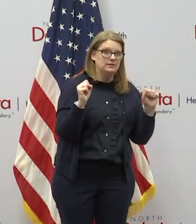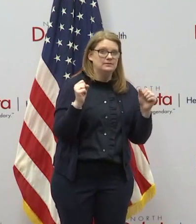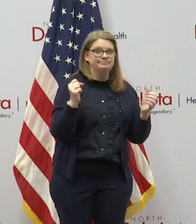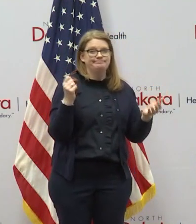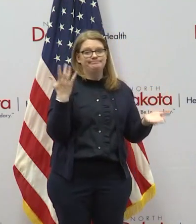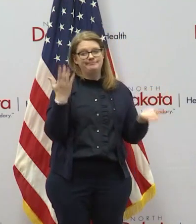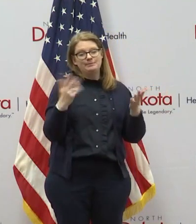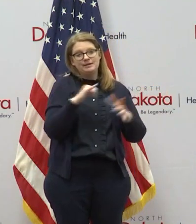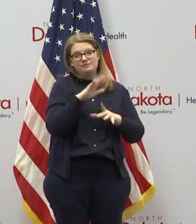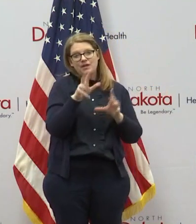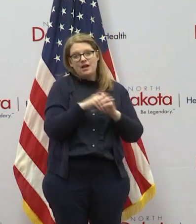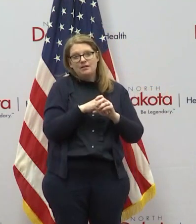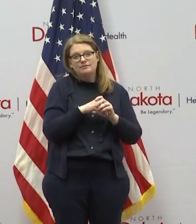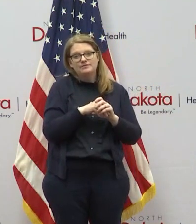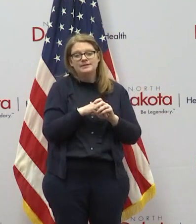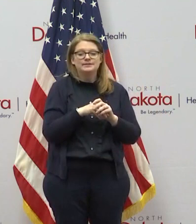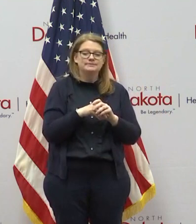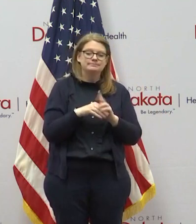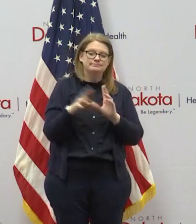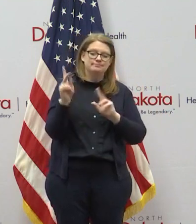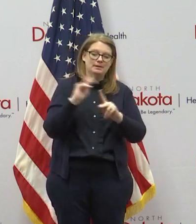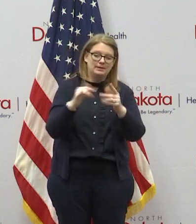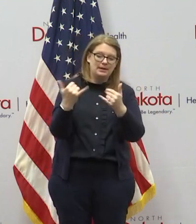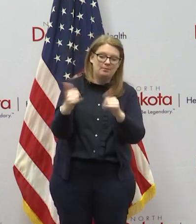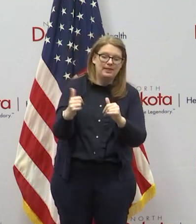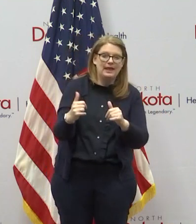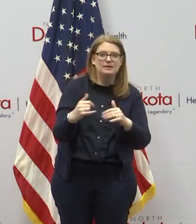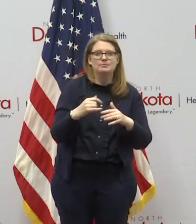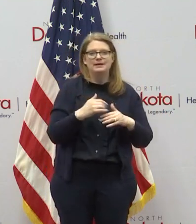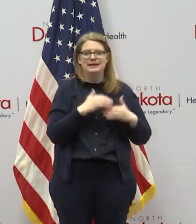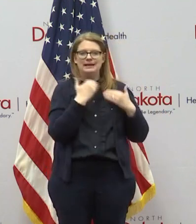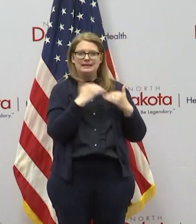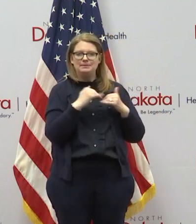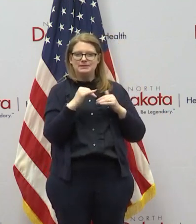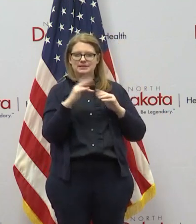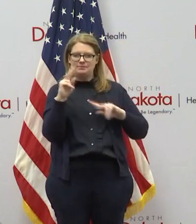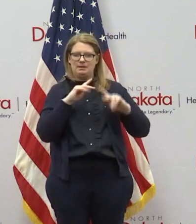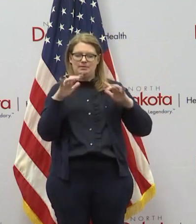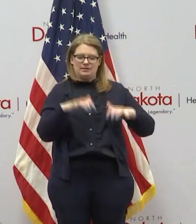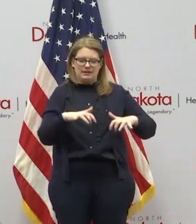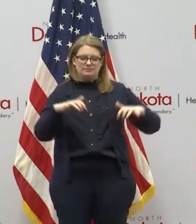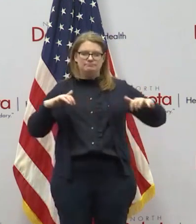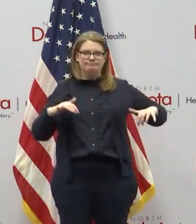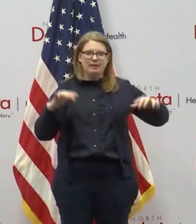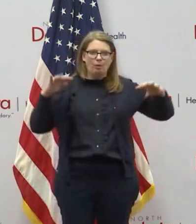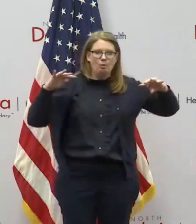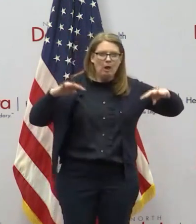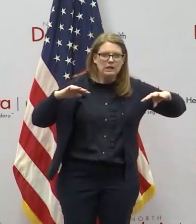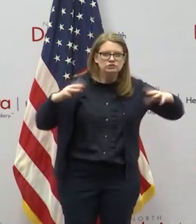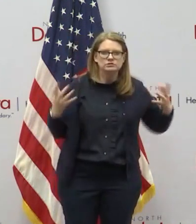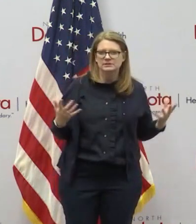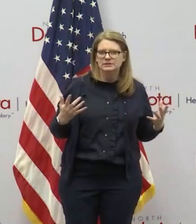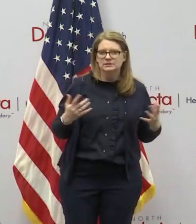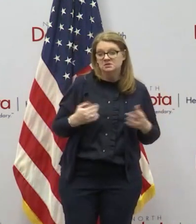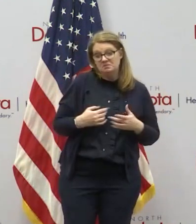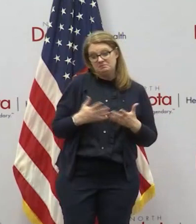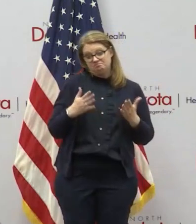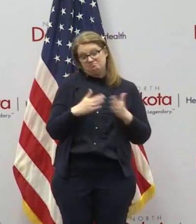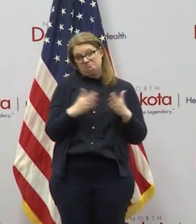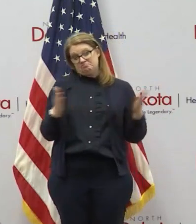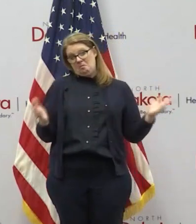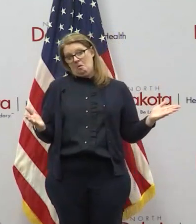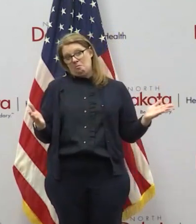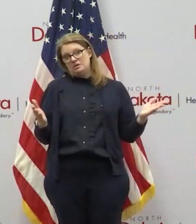involve people having an opportunity to play, but limits on spectators. But again, we're open to hearing innovation around